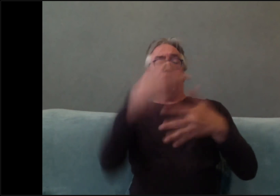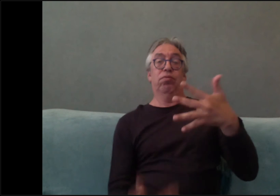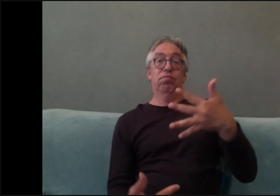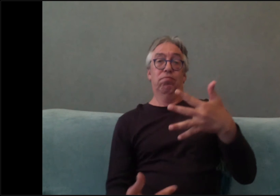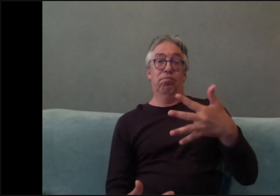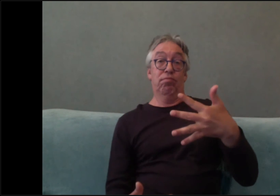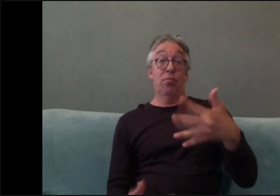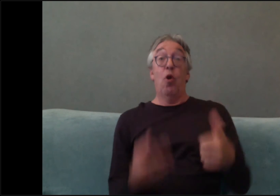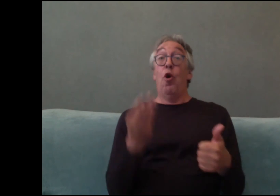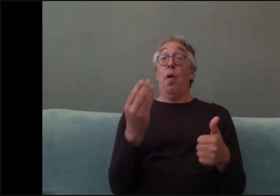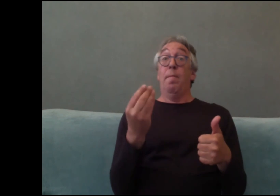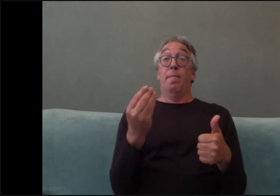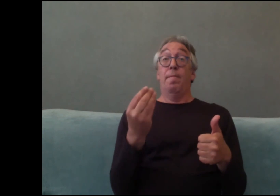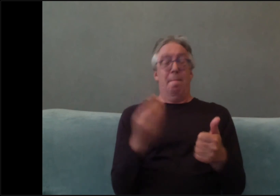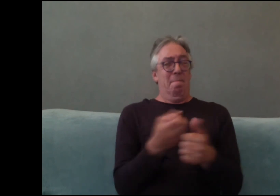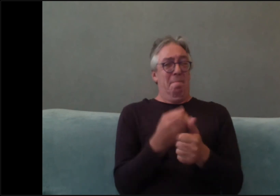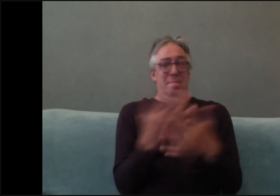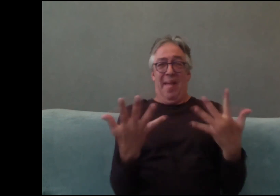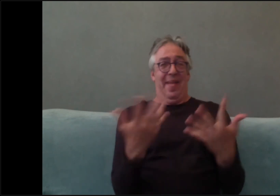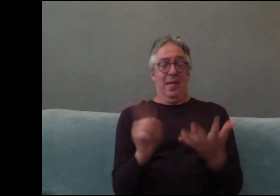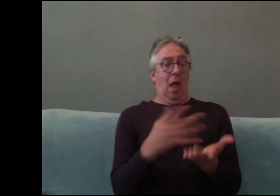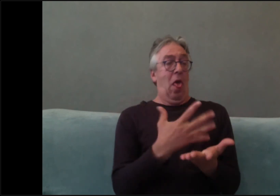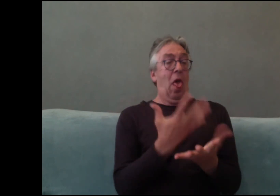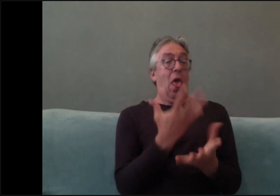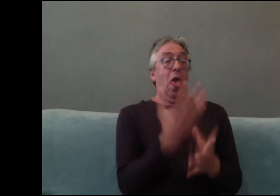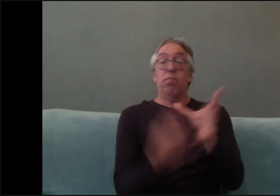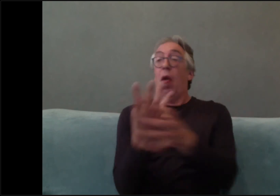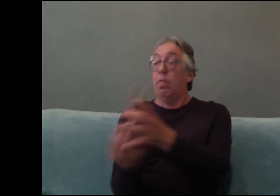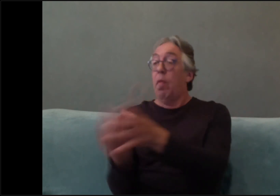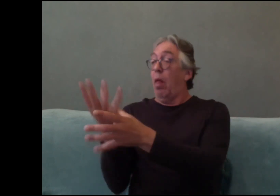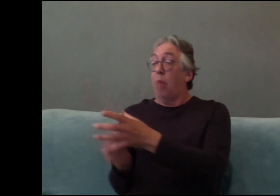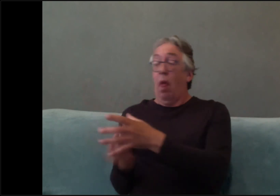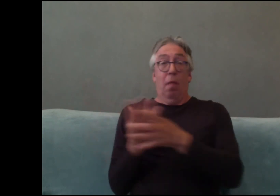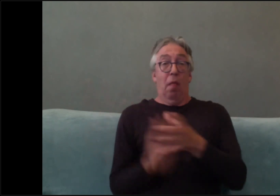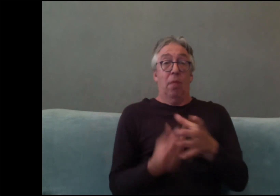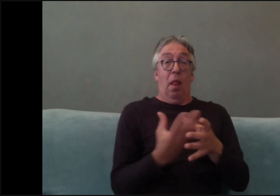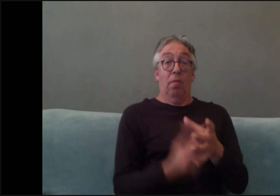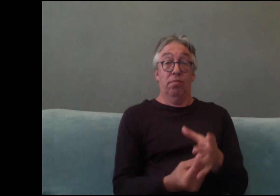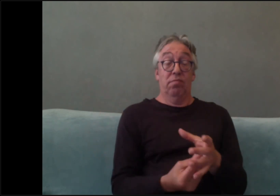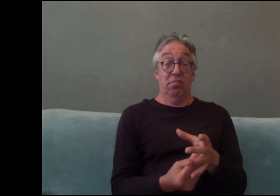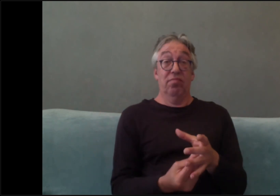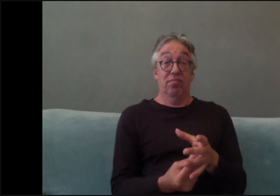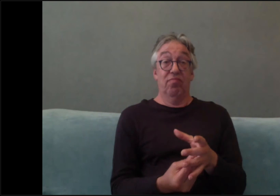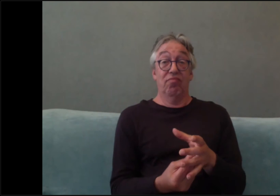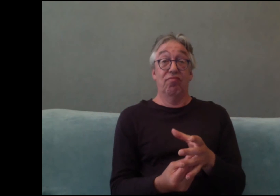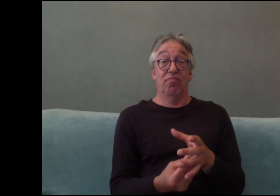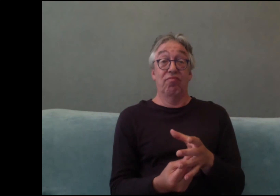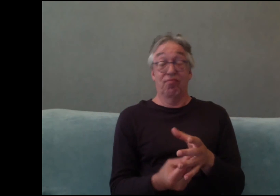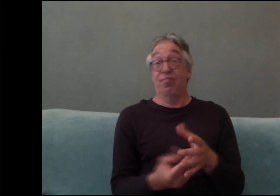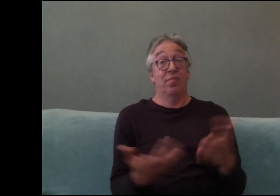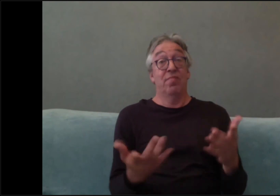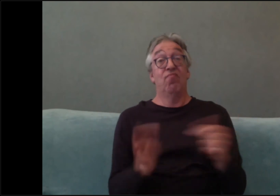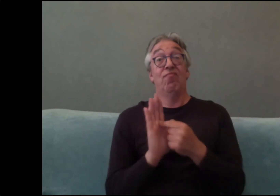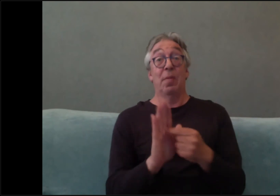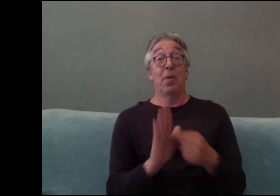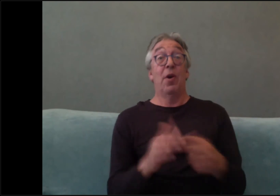deprivations, and out of my own situation, I know this is the same for people with disabilities. It is not only about not enough money